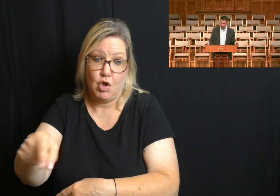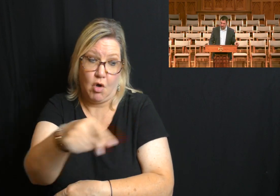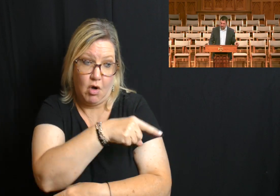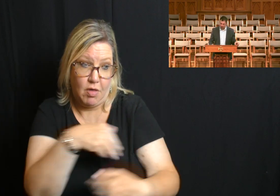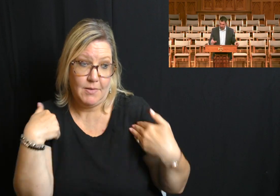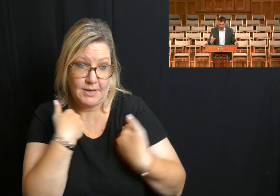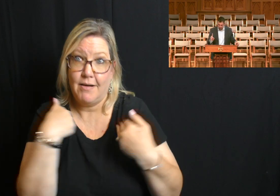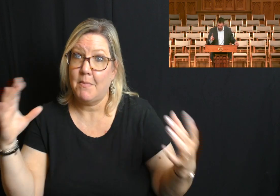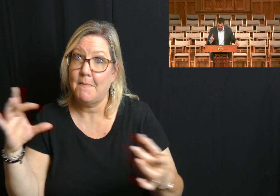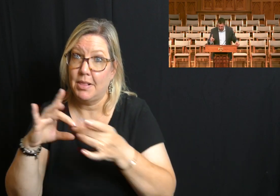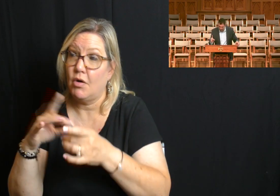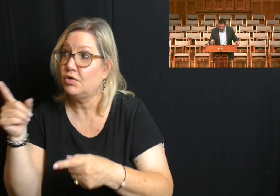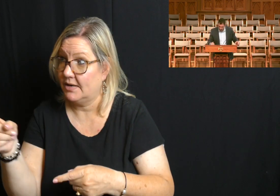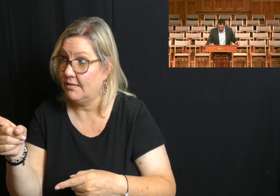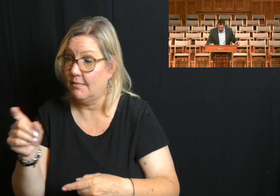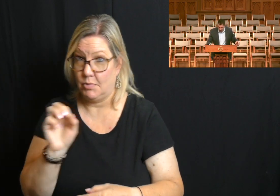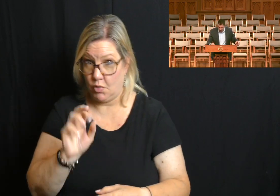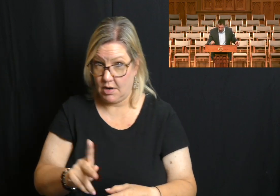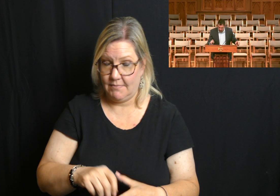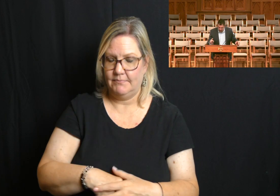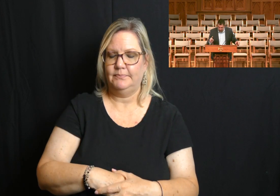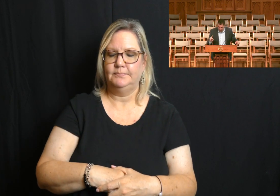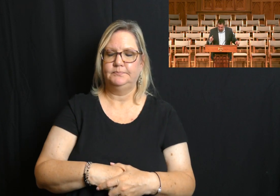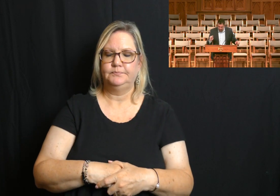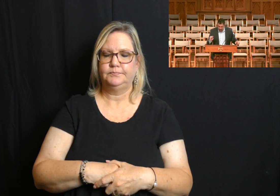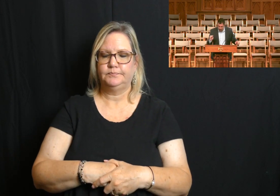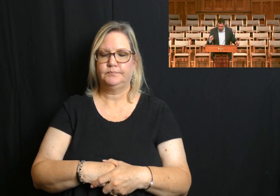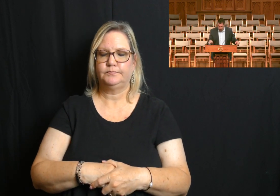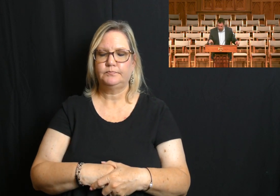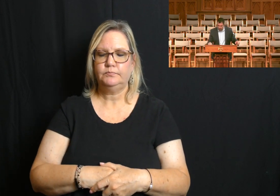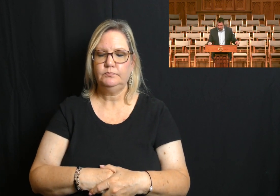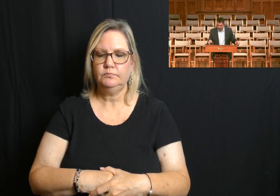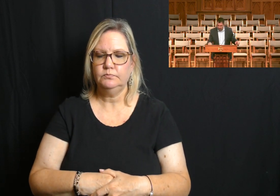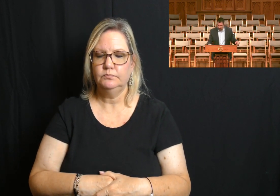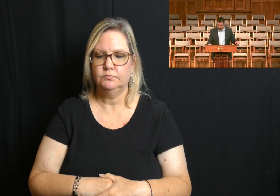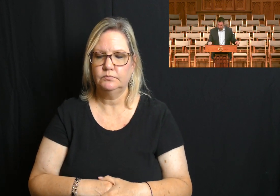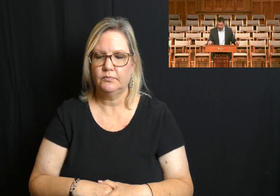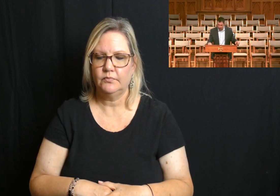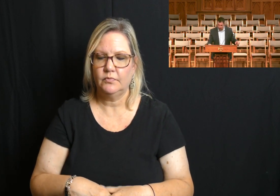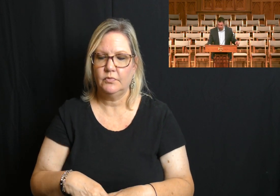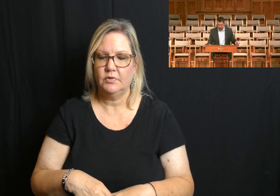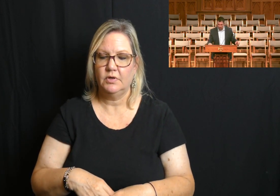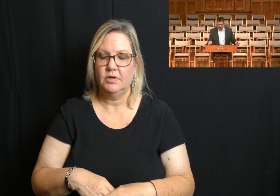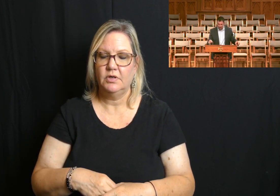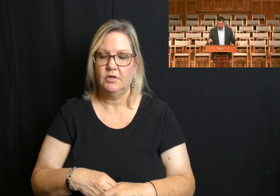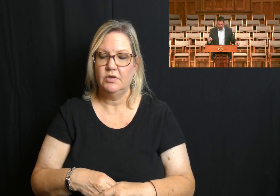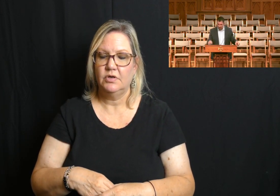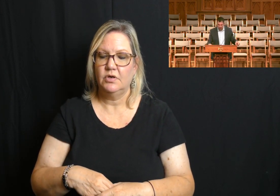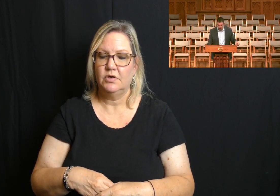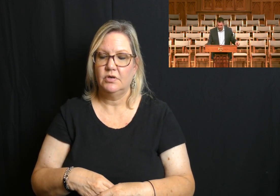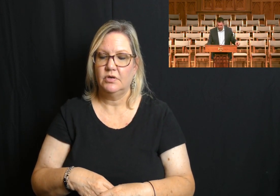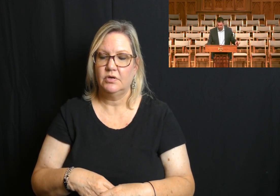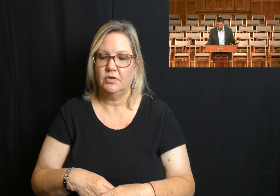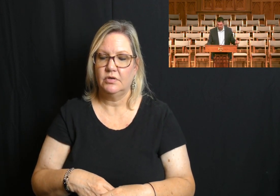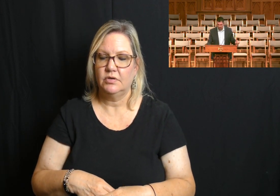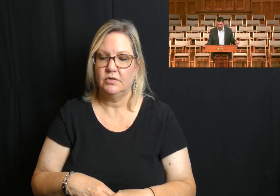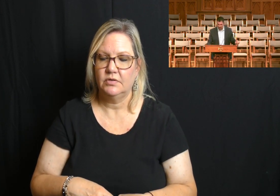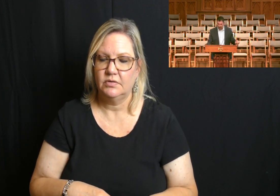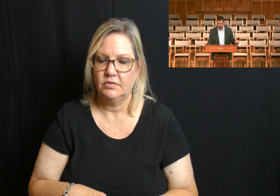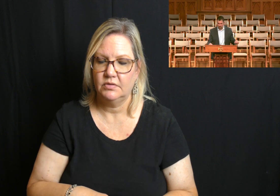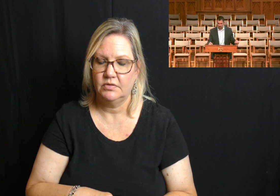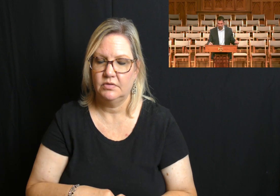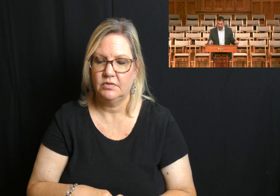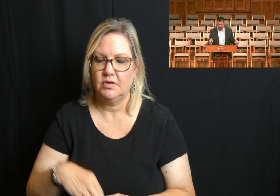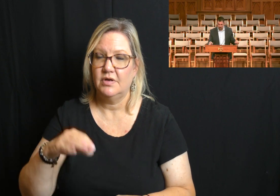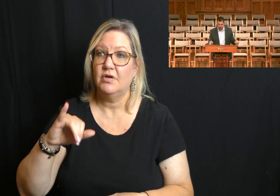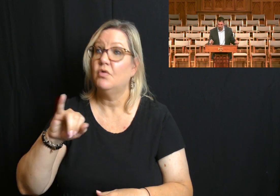When you see him. So here's the thing. In verse 20 it says, and you also say, look, for your servant is right behind us.